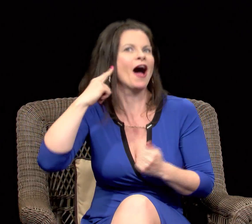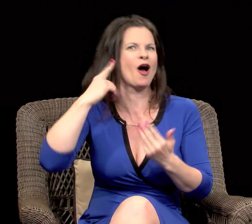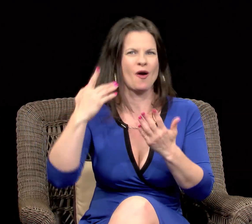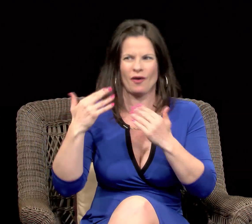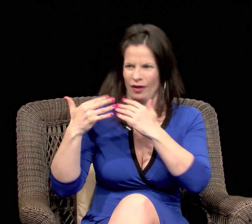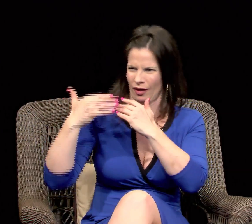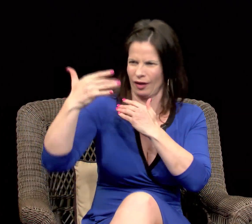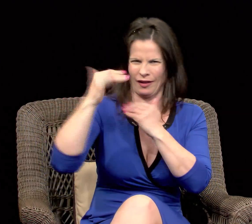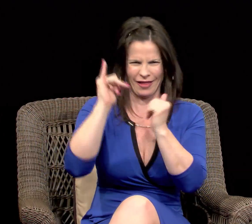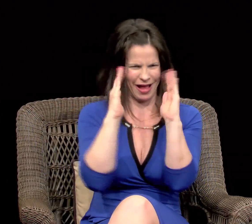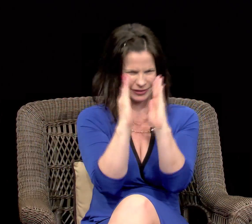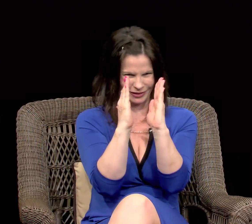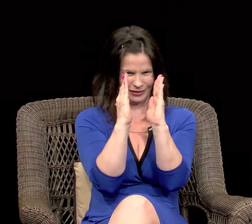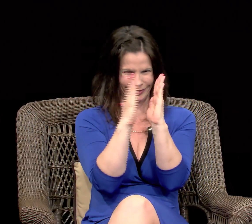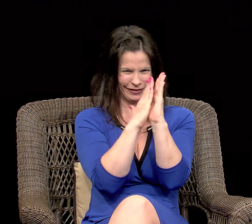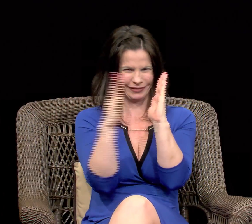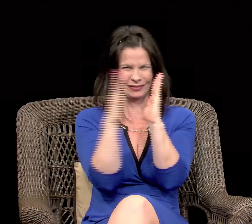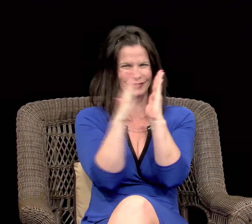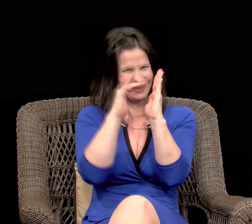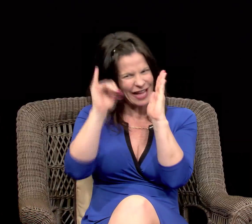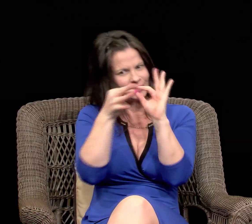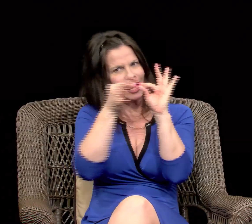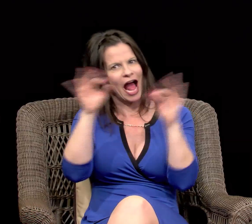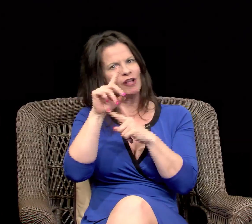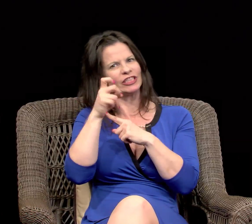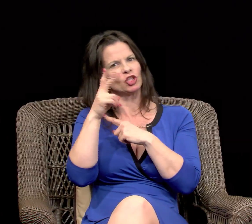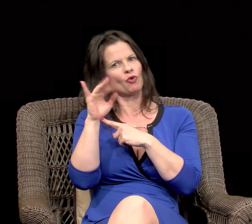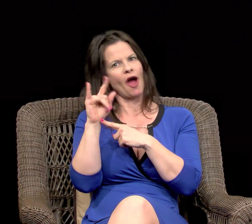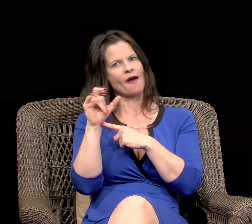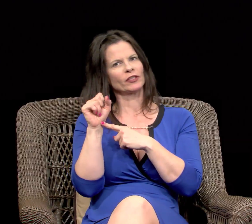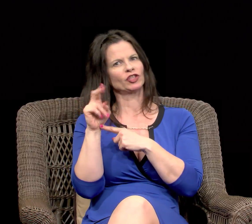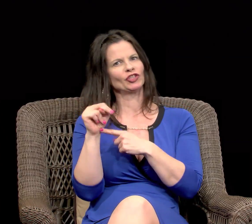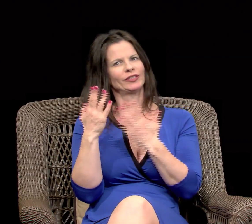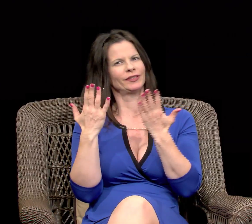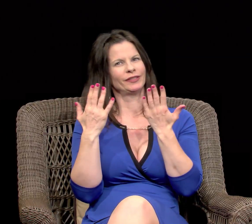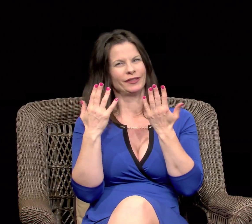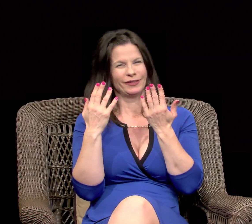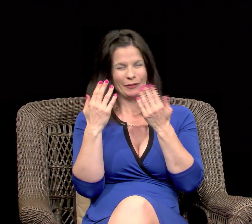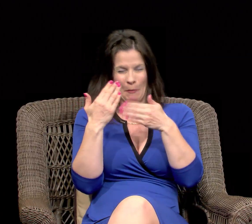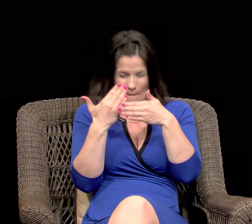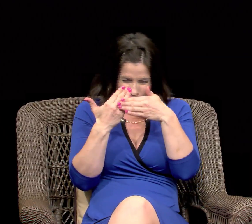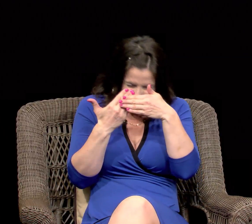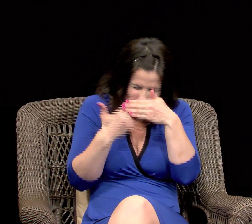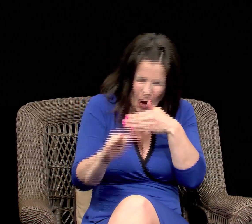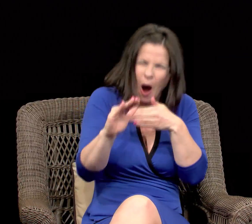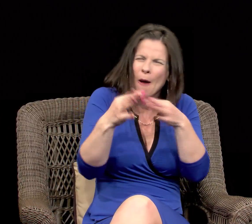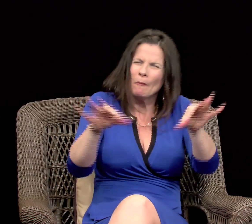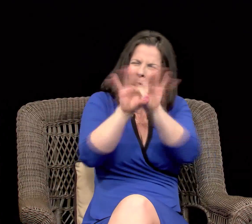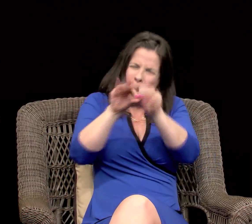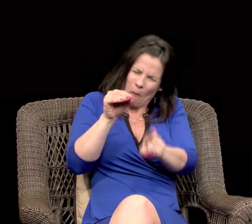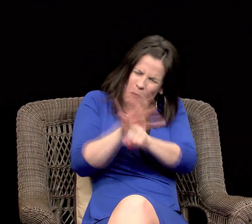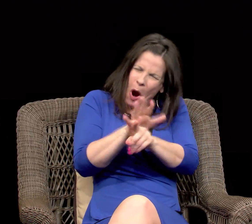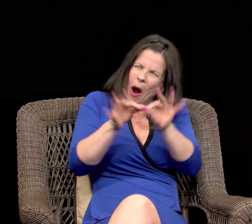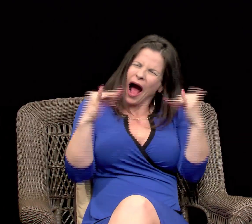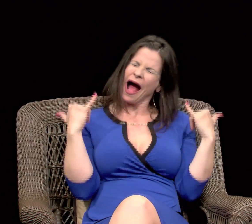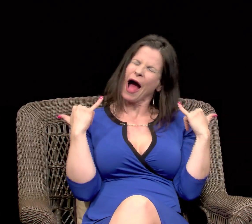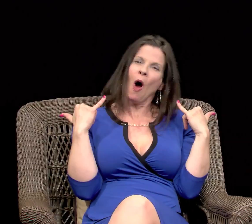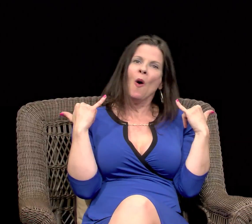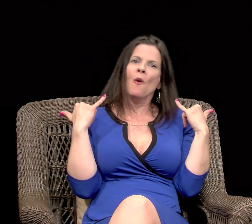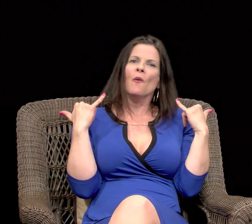or learning sign language. And there's a time frame, and that's language deprivation. And once a child is